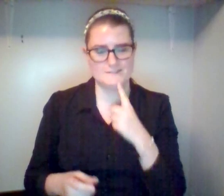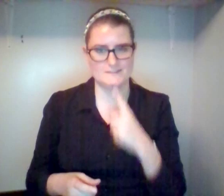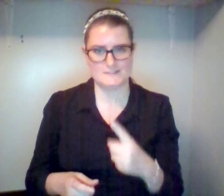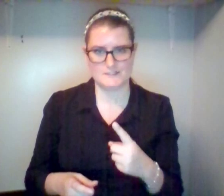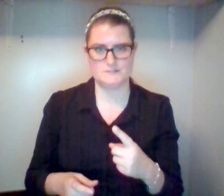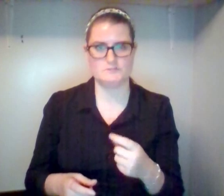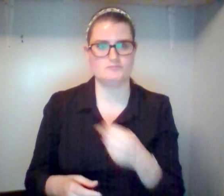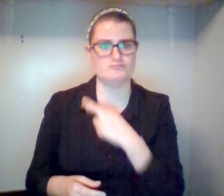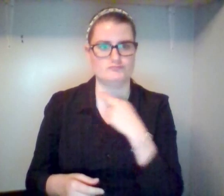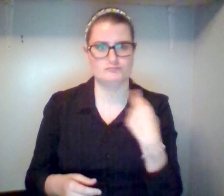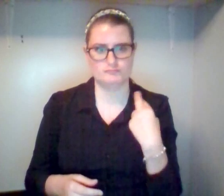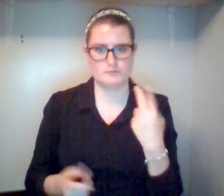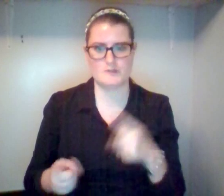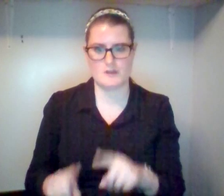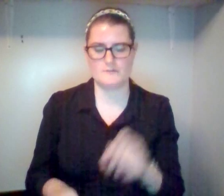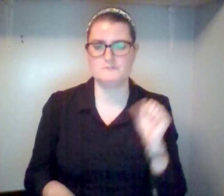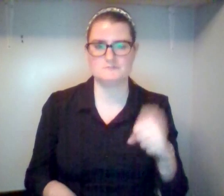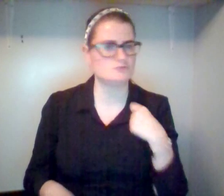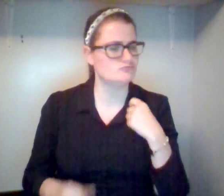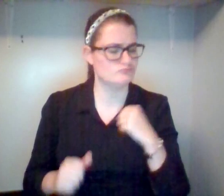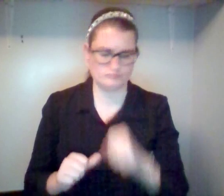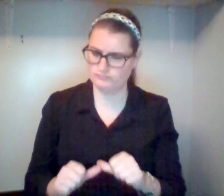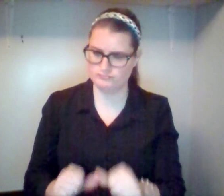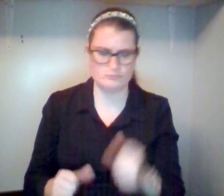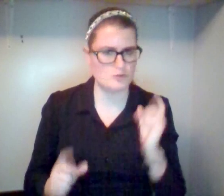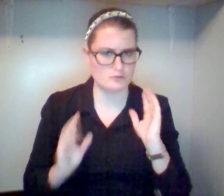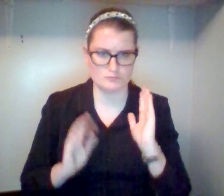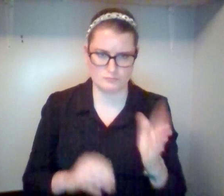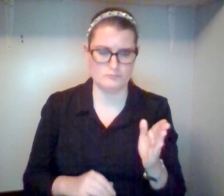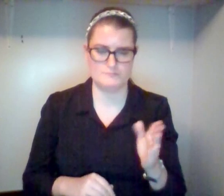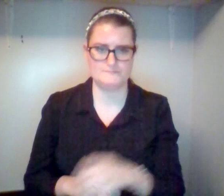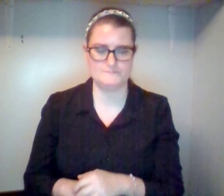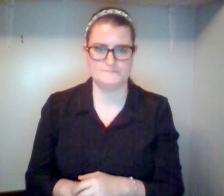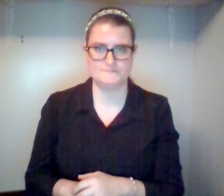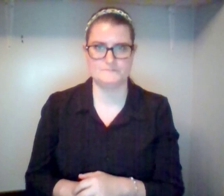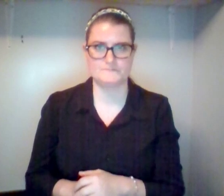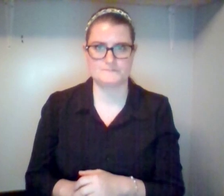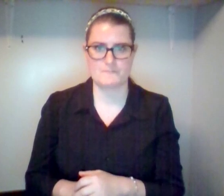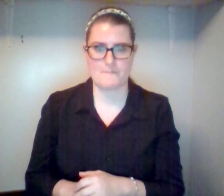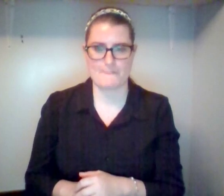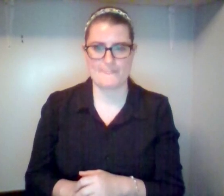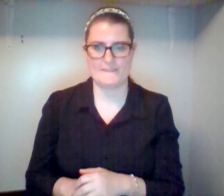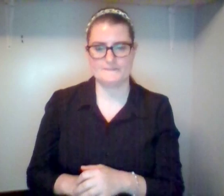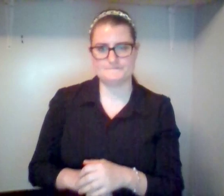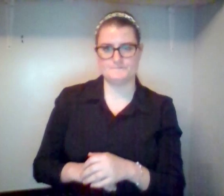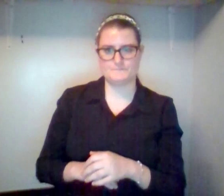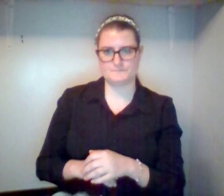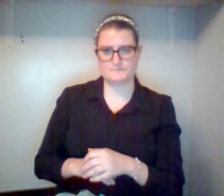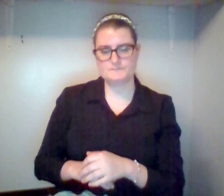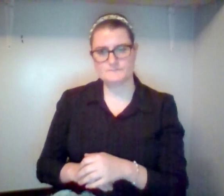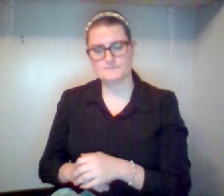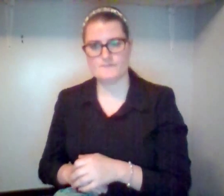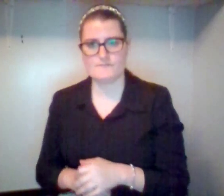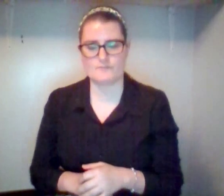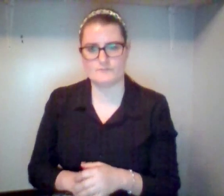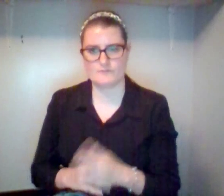risk, get married. But here's some questions I would ask. Does the guy have the ability